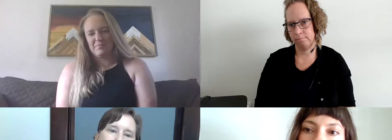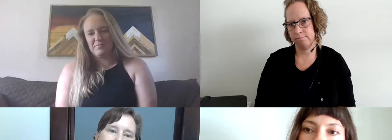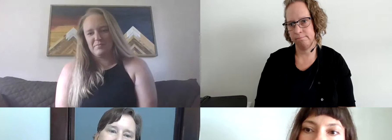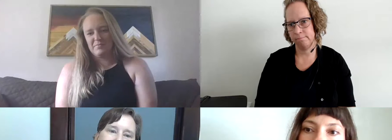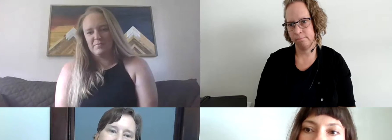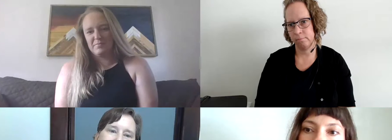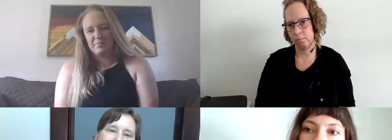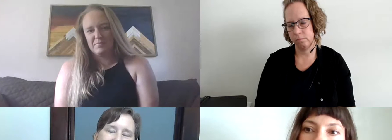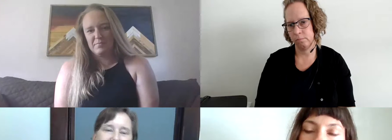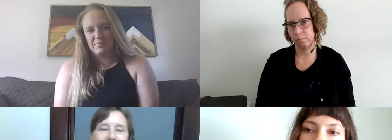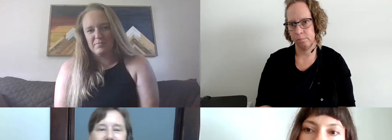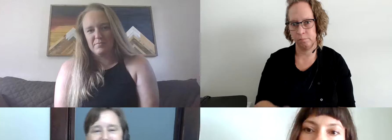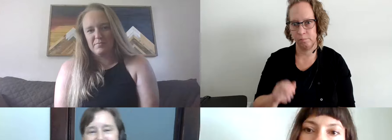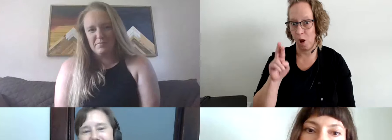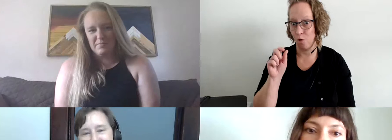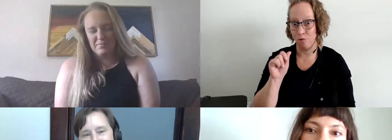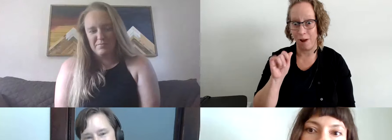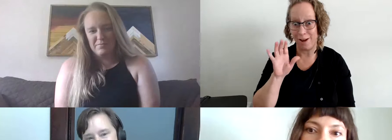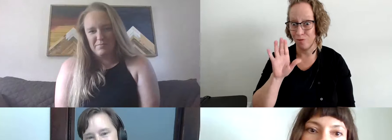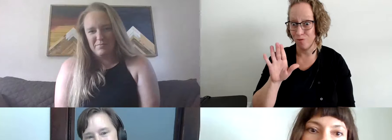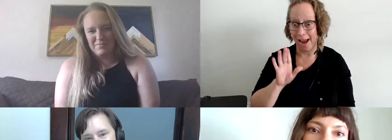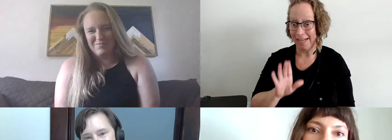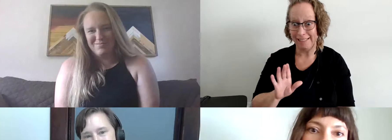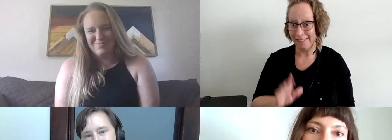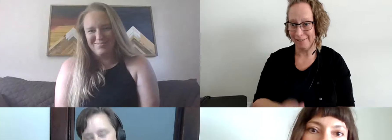So when Great. they are,